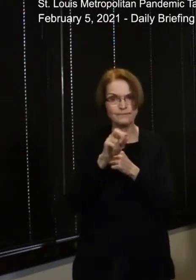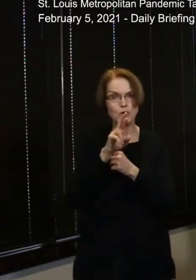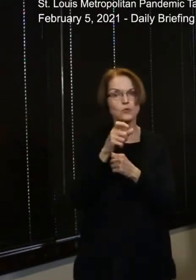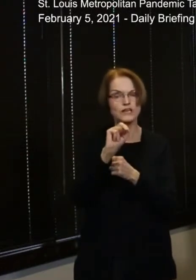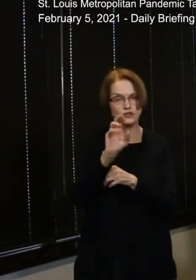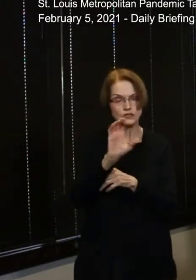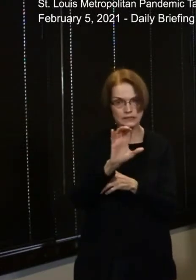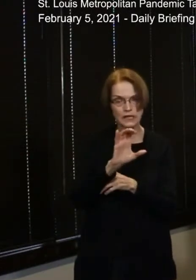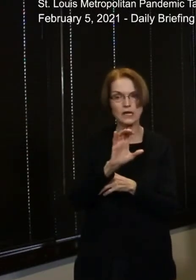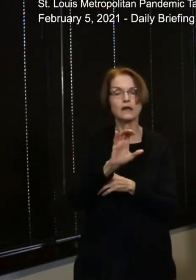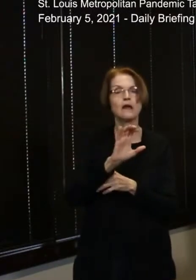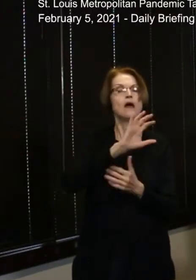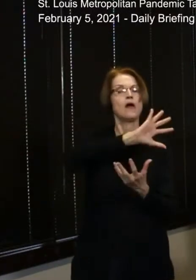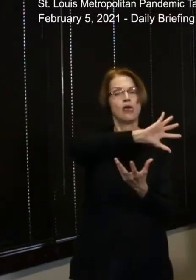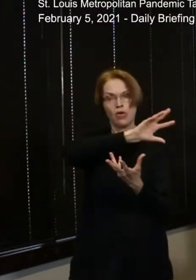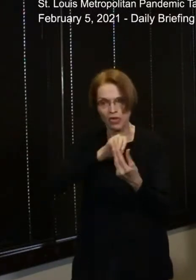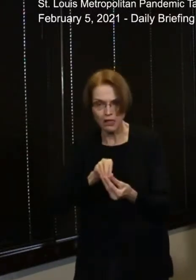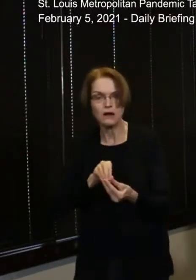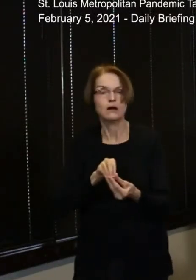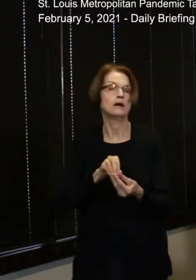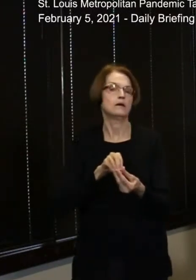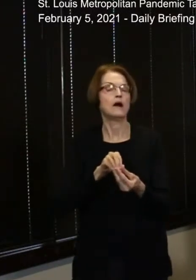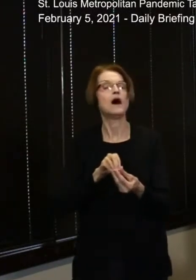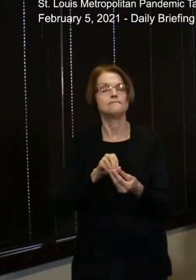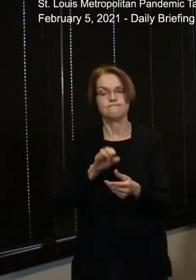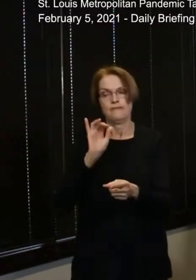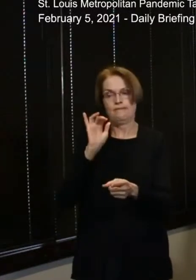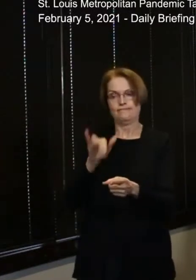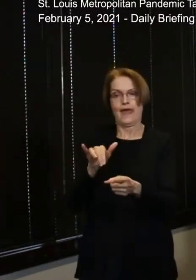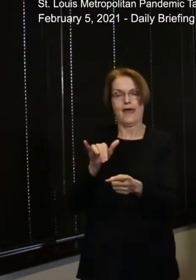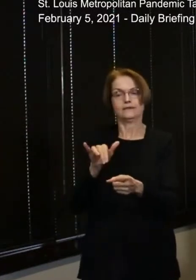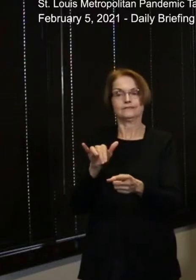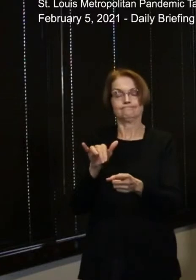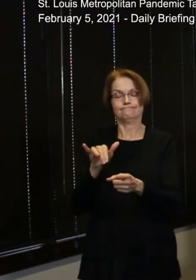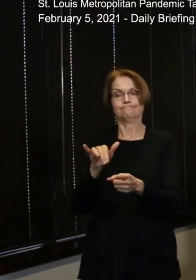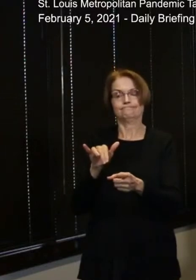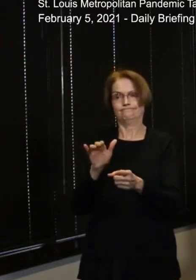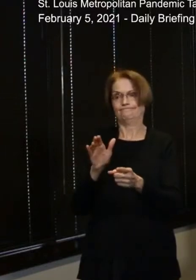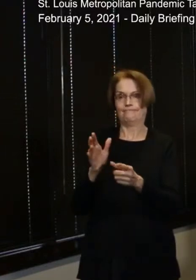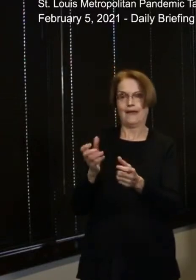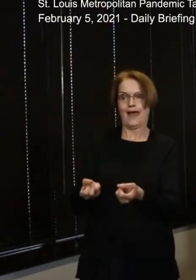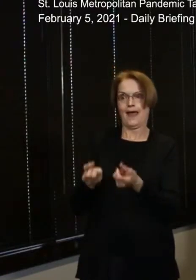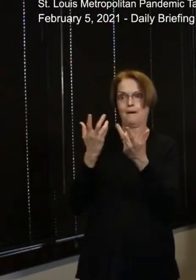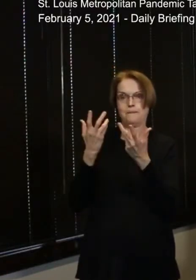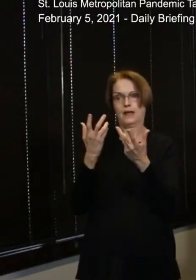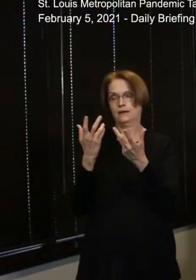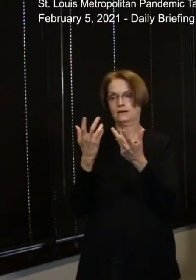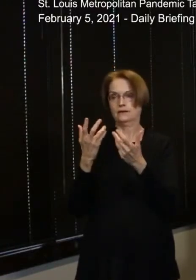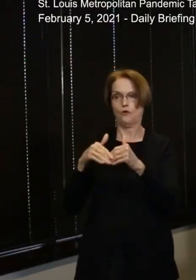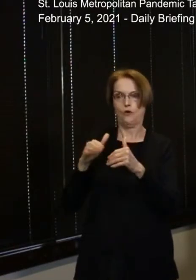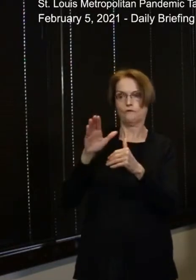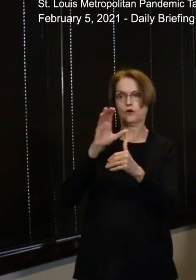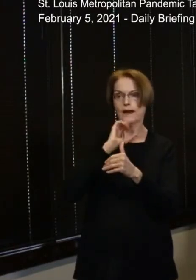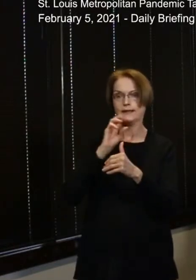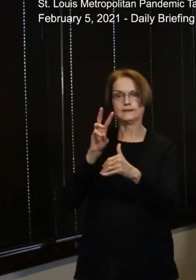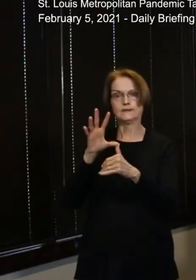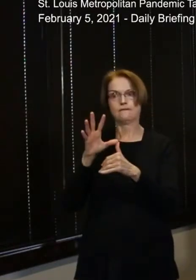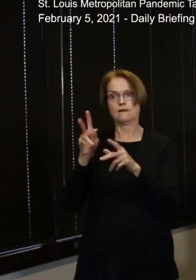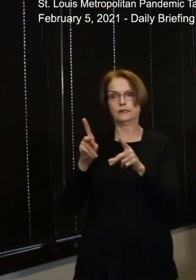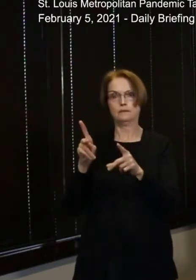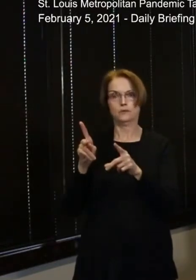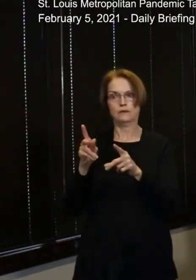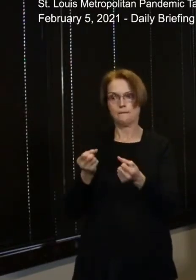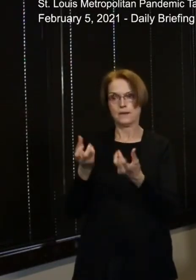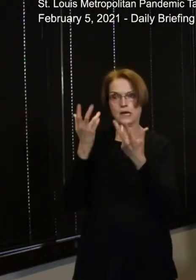able to sum all of those numbers together to come up with a broad idea on what does the over 65 population look